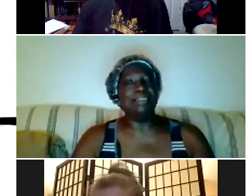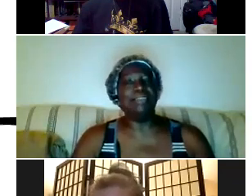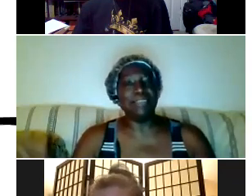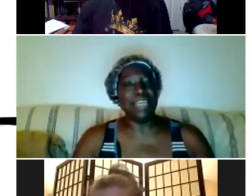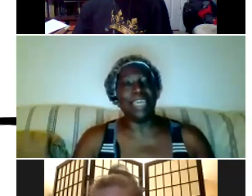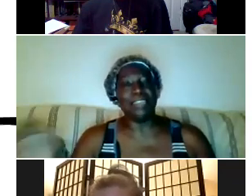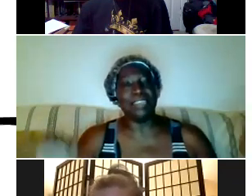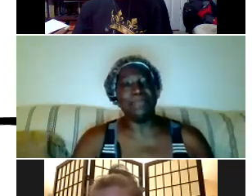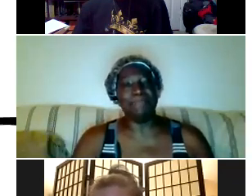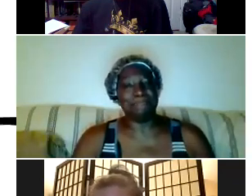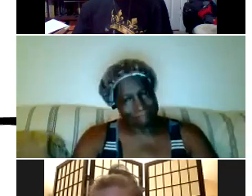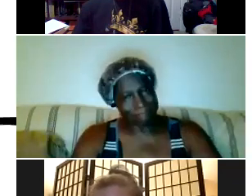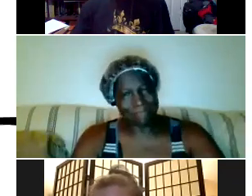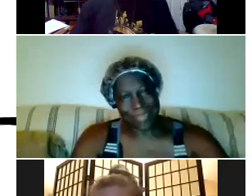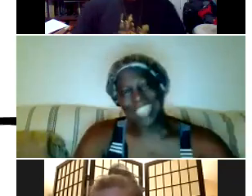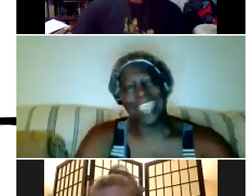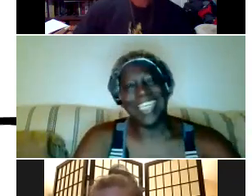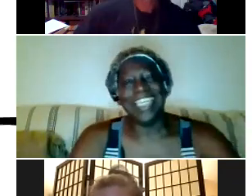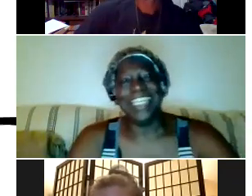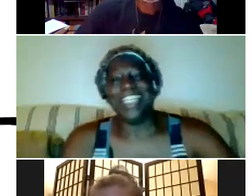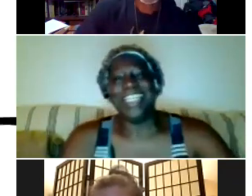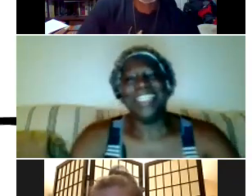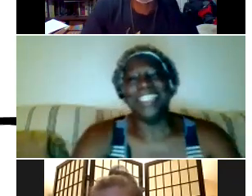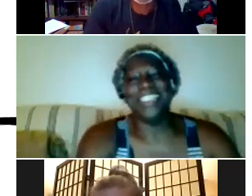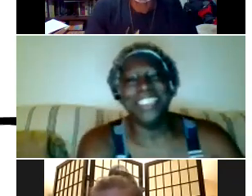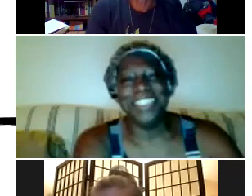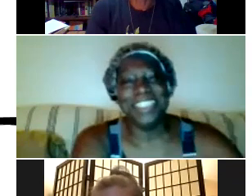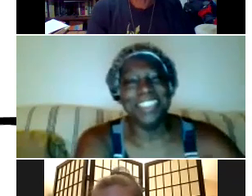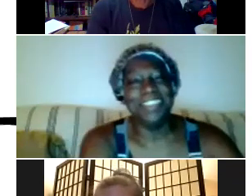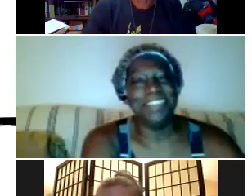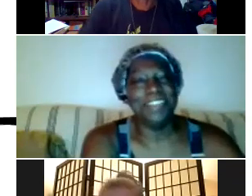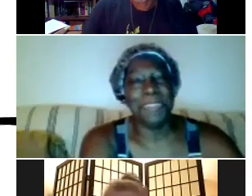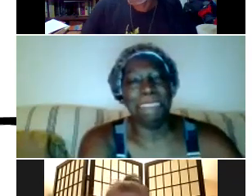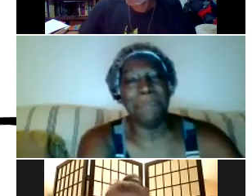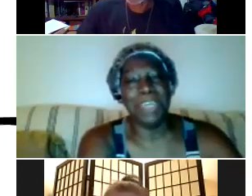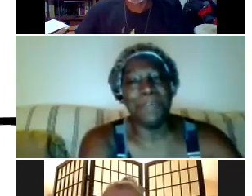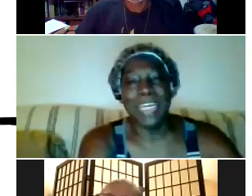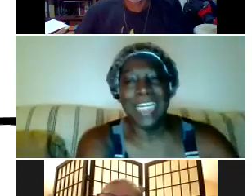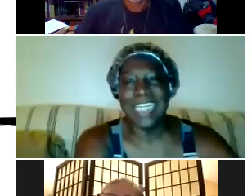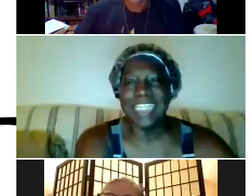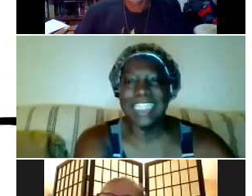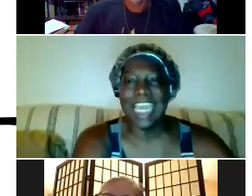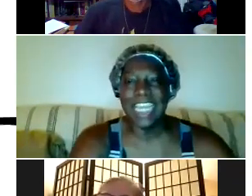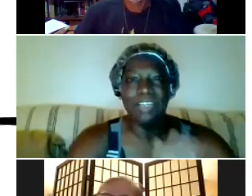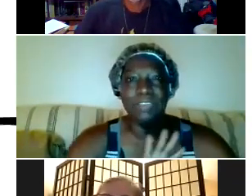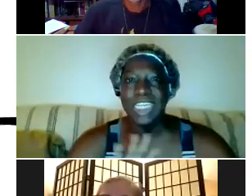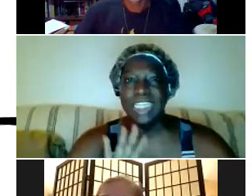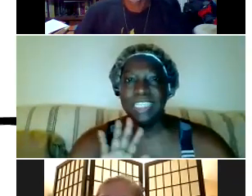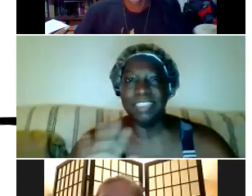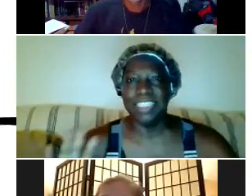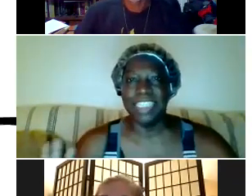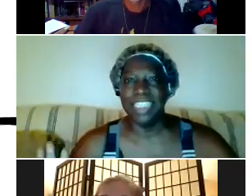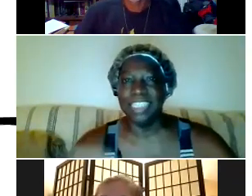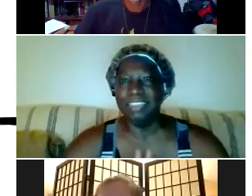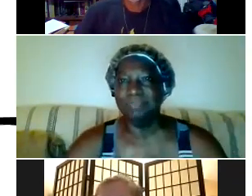that signs. I love it. That's great. All right, next slide. Oh,